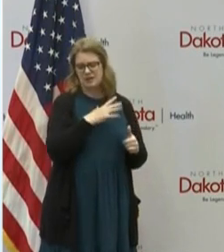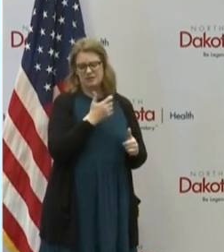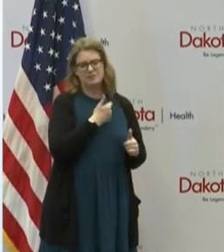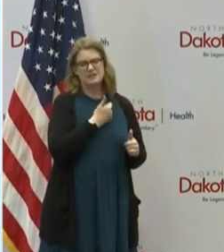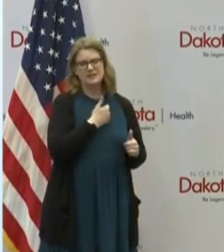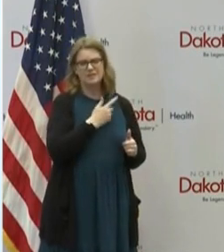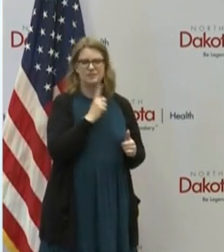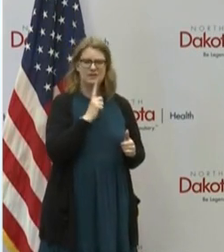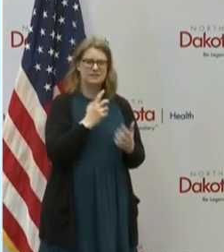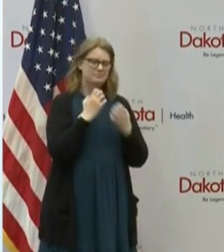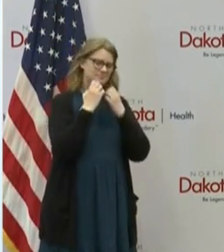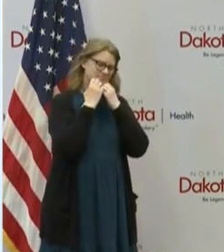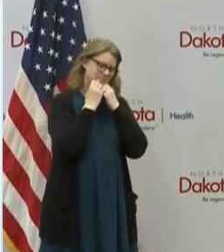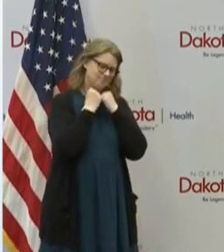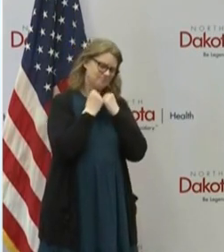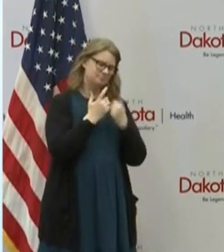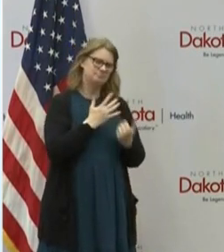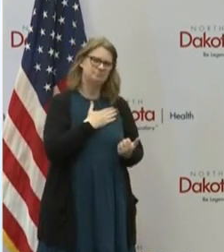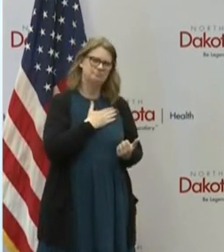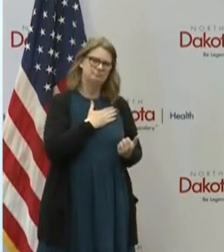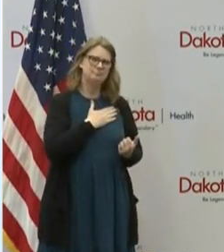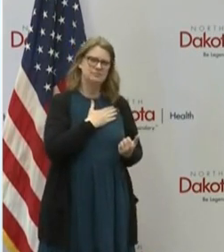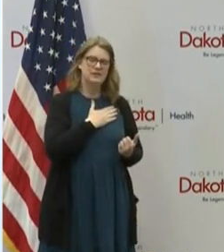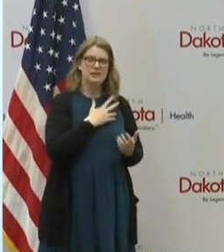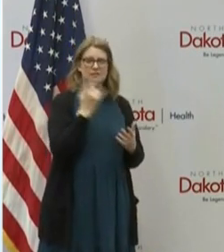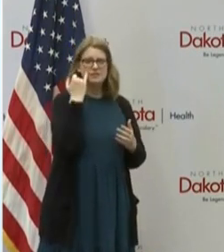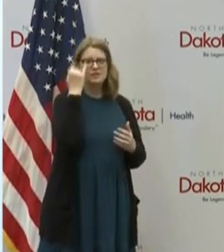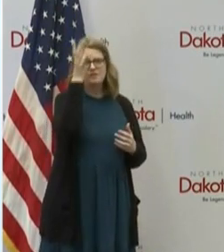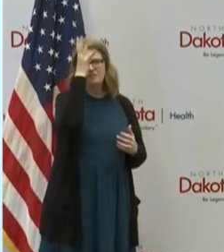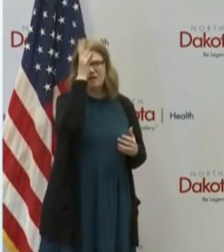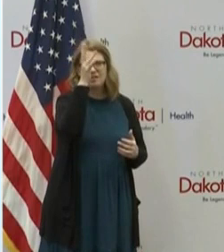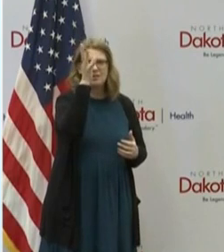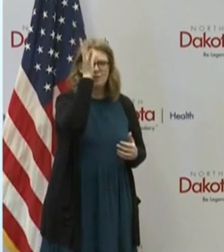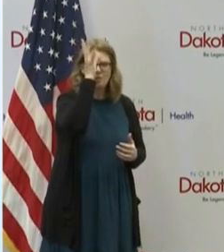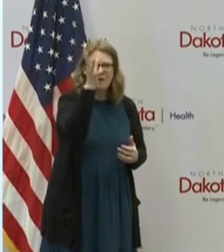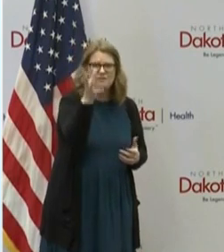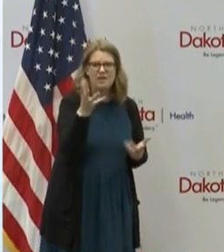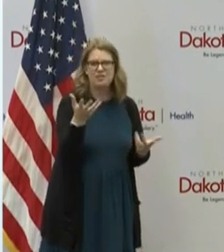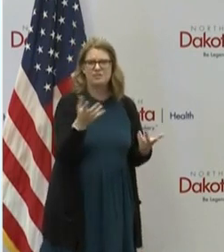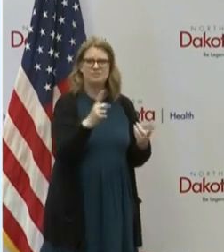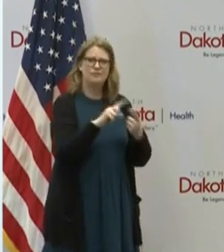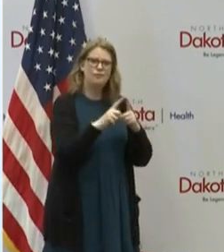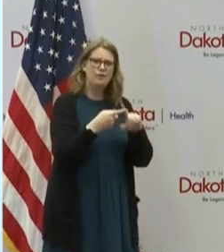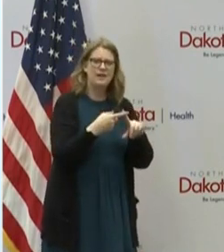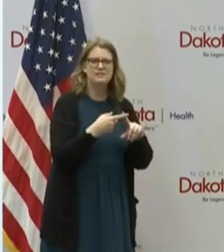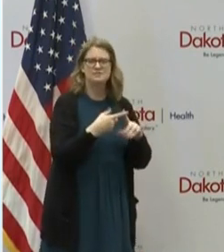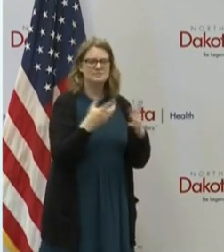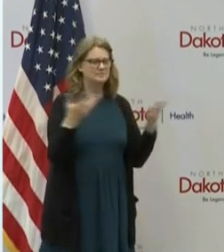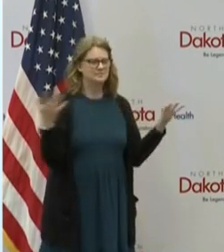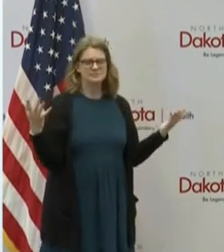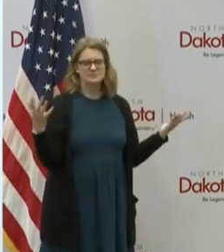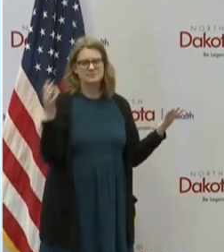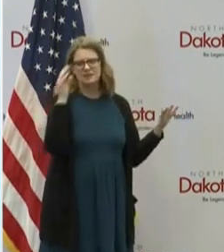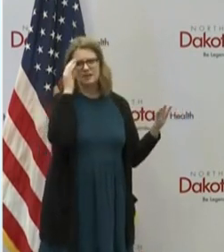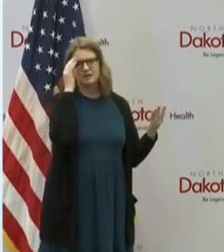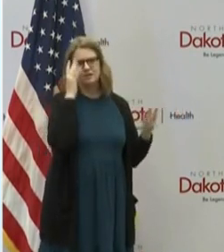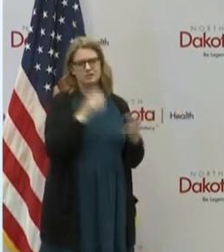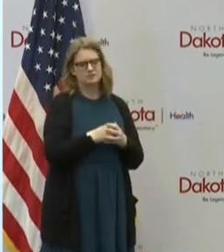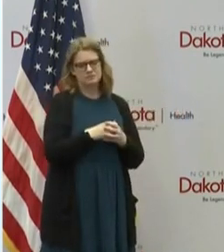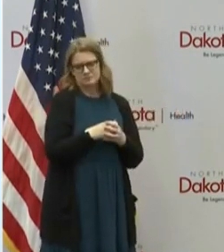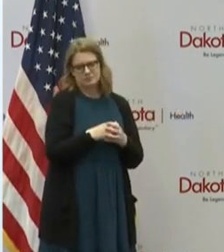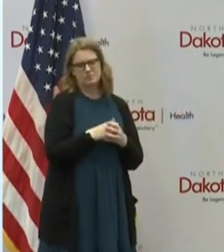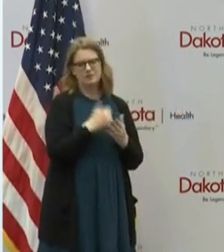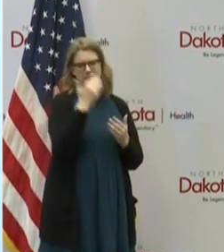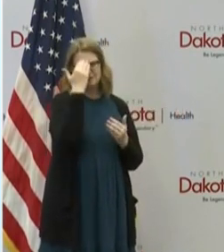our hearts go out to the loved ones who've lost a father or a grandfather. And regardless of what the loss of life may